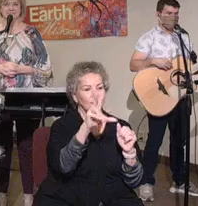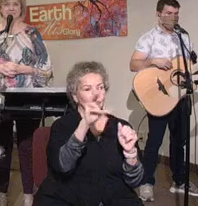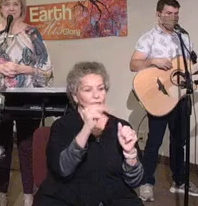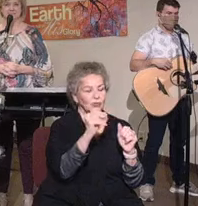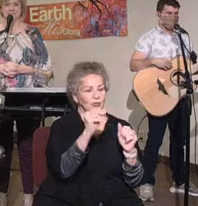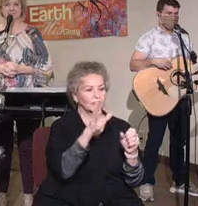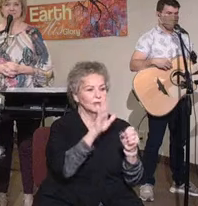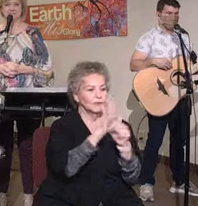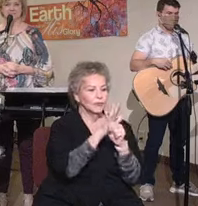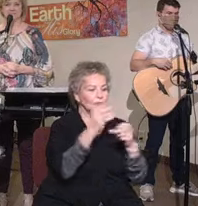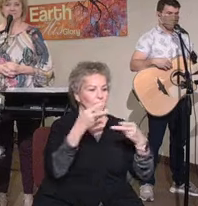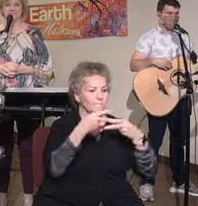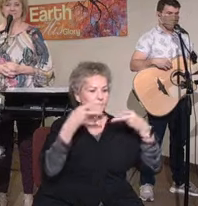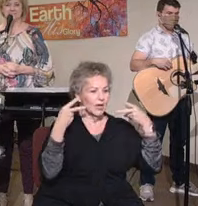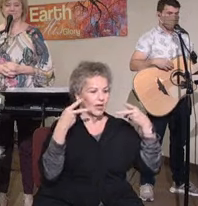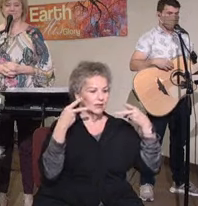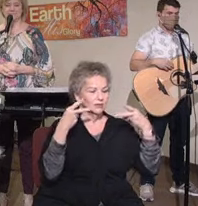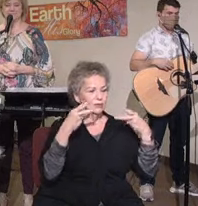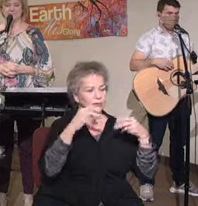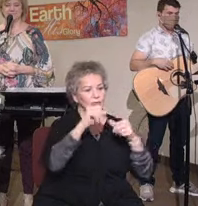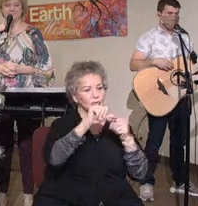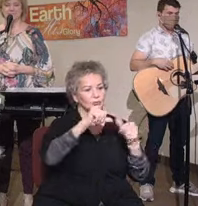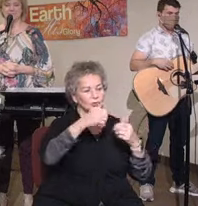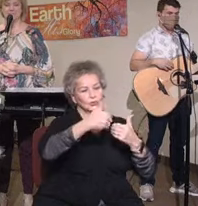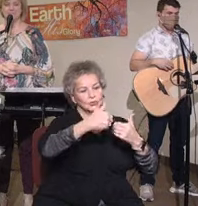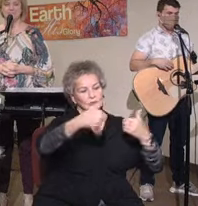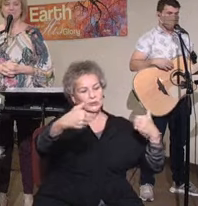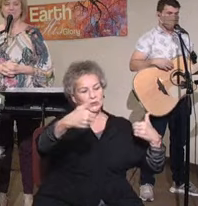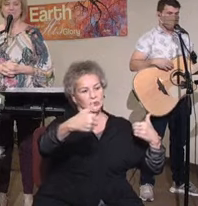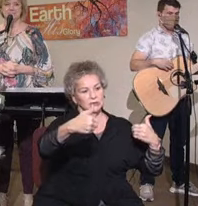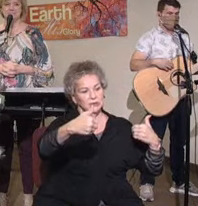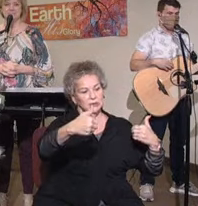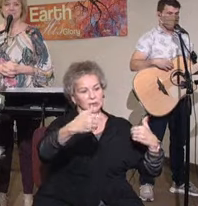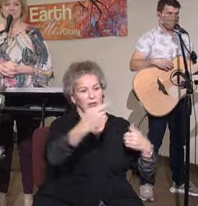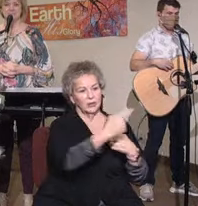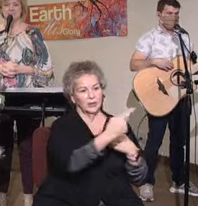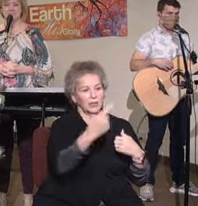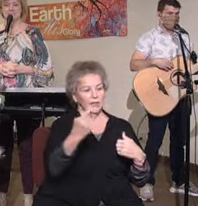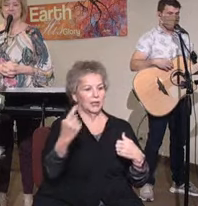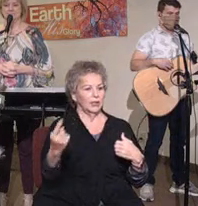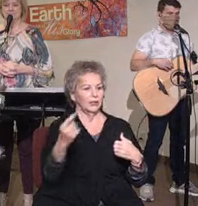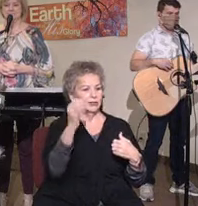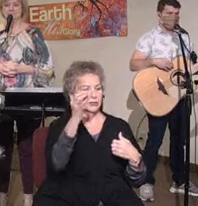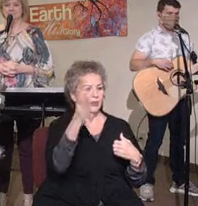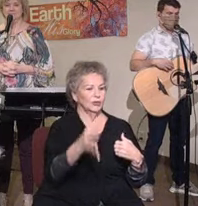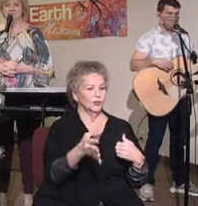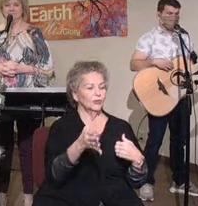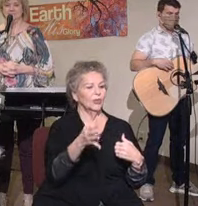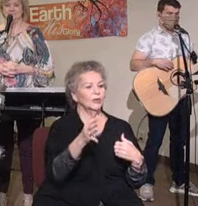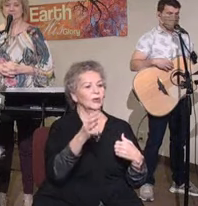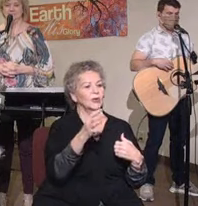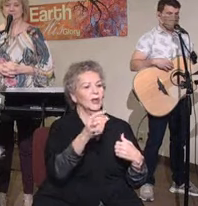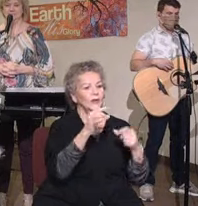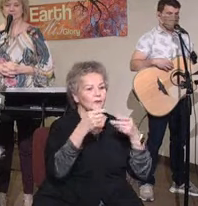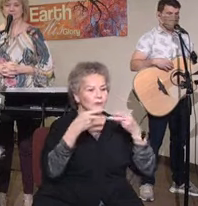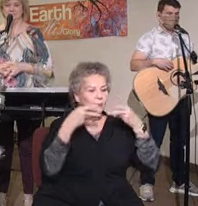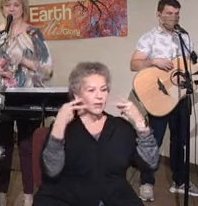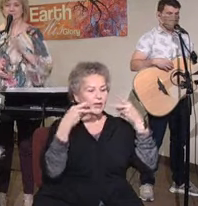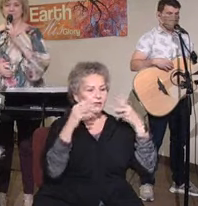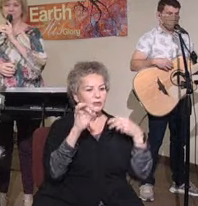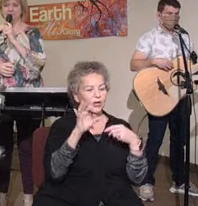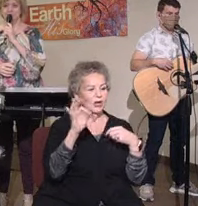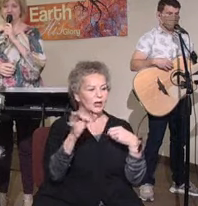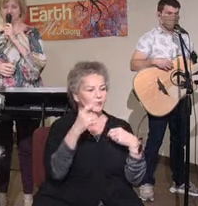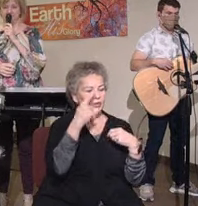completely masked up with social distancing. Any speaker will have their mask off. I don't like the mumbo jumbo